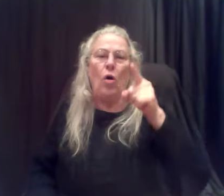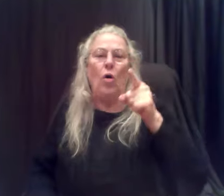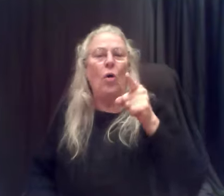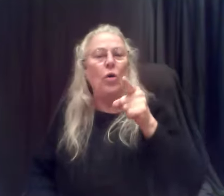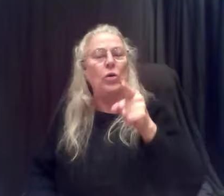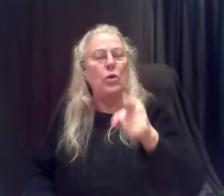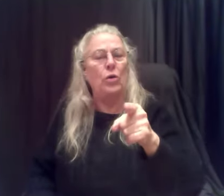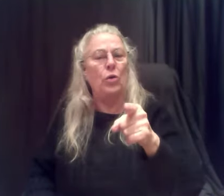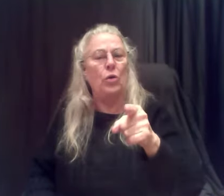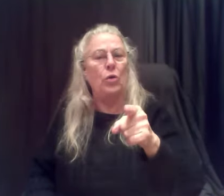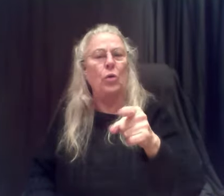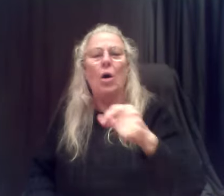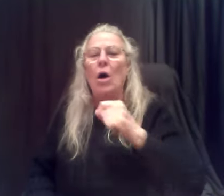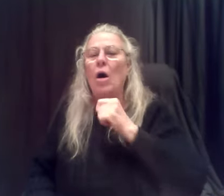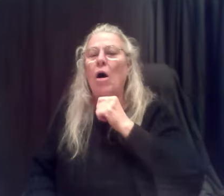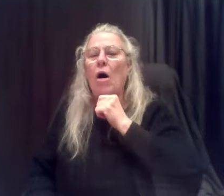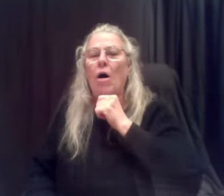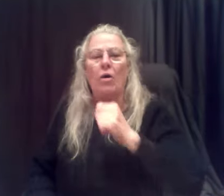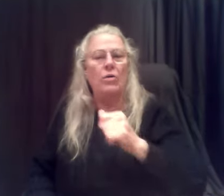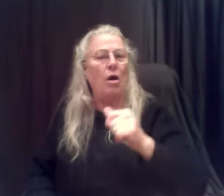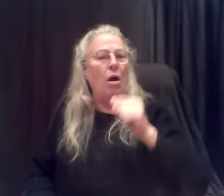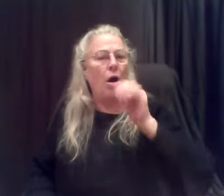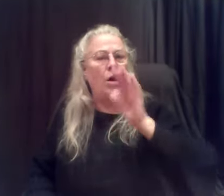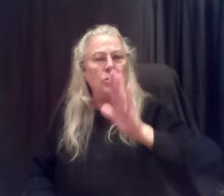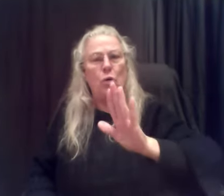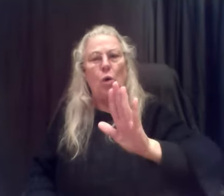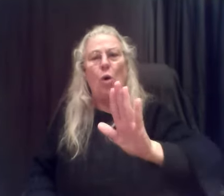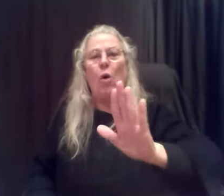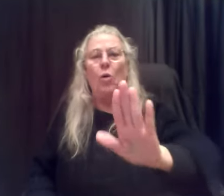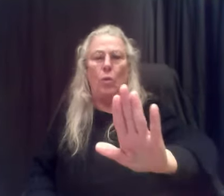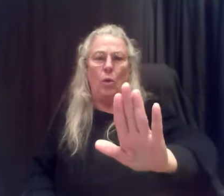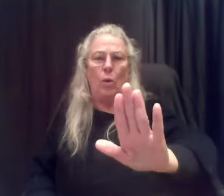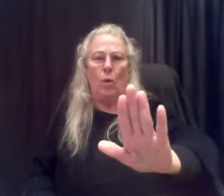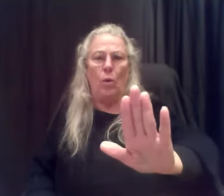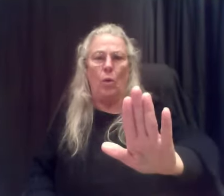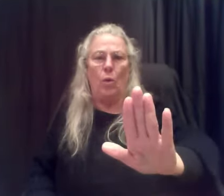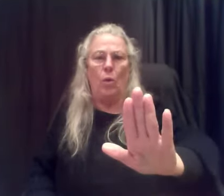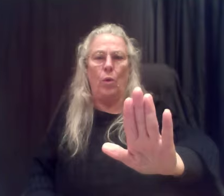for you are not your own.